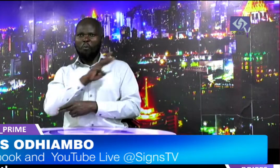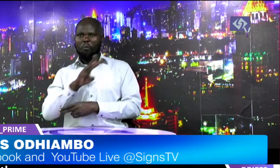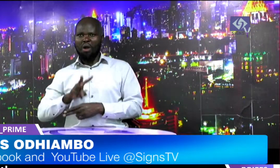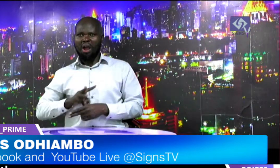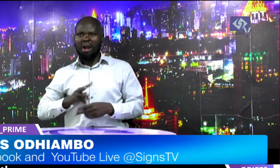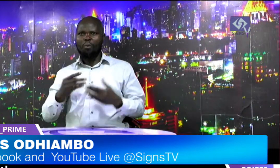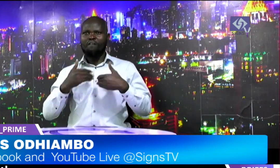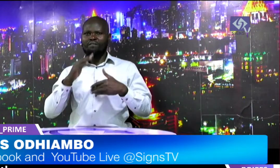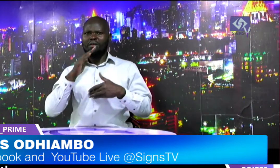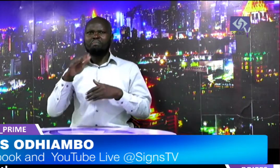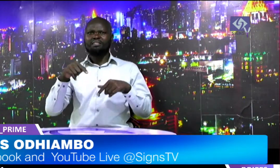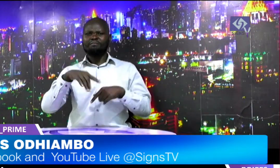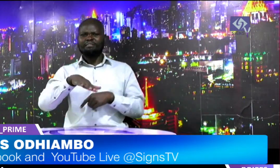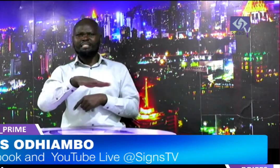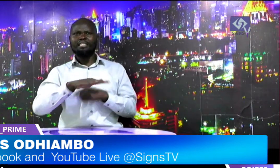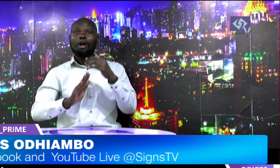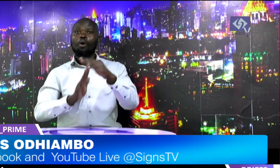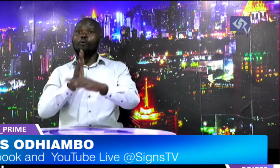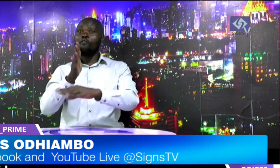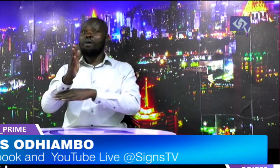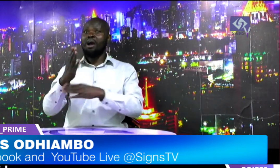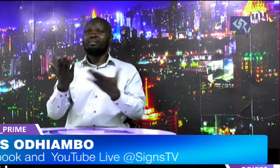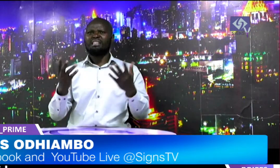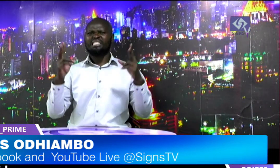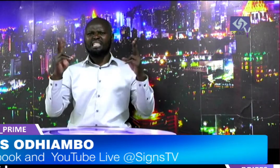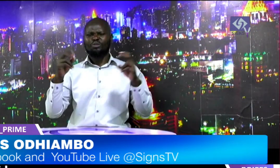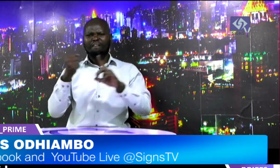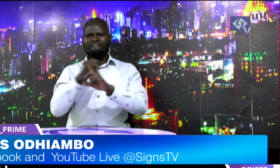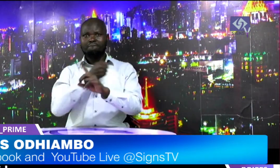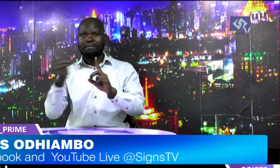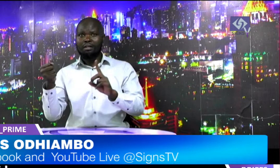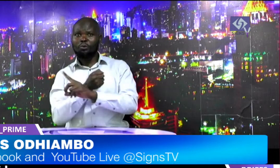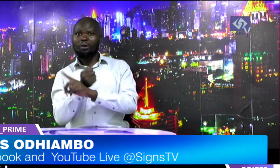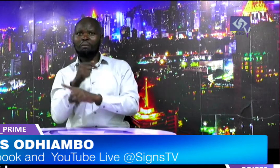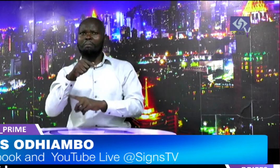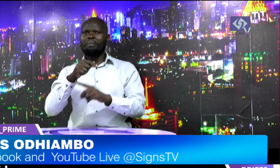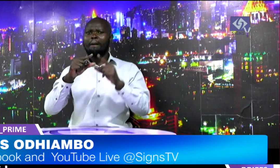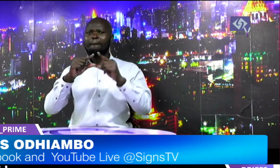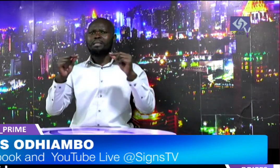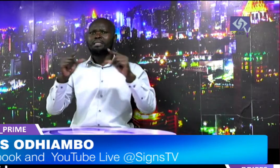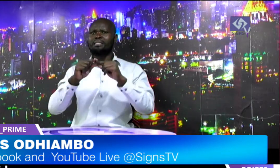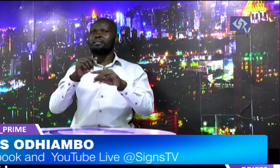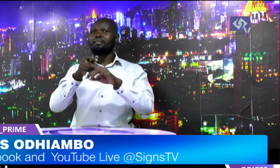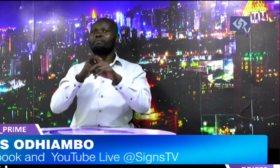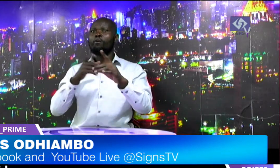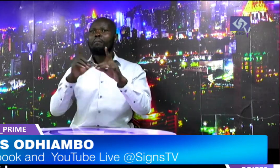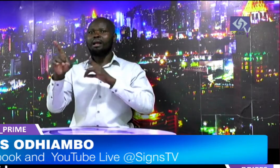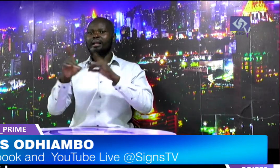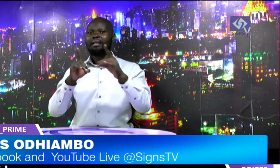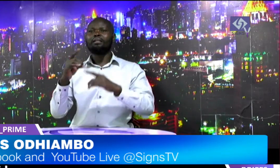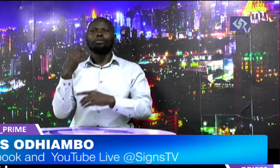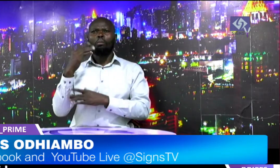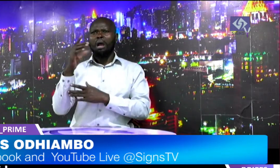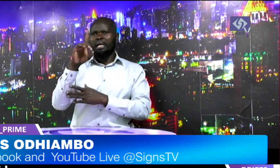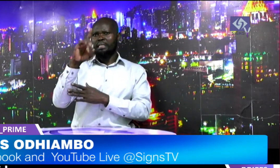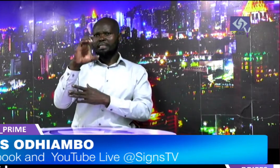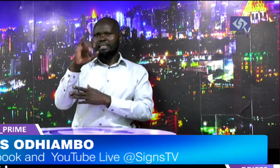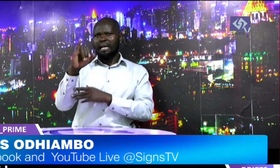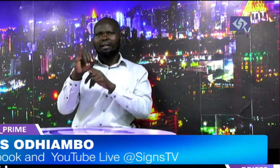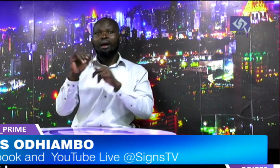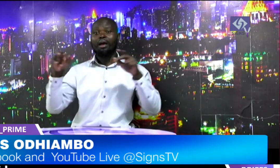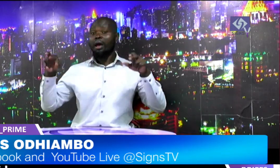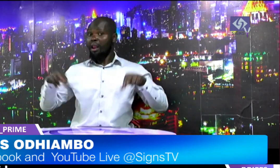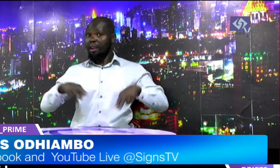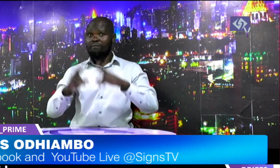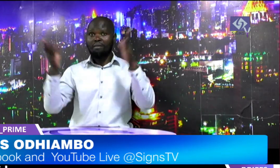Tiati Member of Parliament William Kasait Kamket has been summoned over allegations of inciting violence.